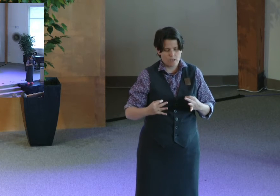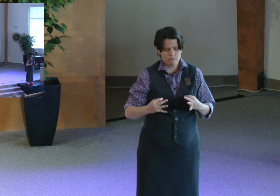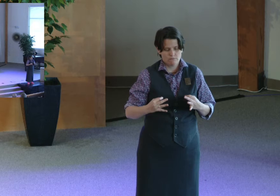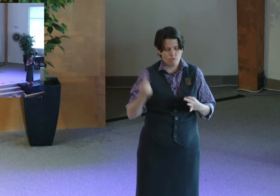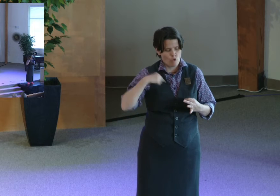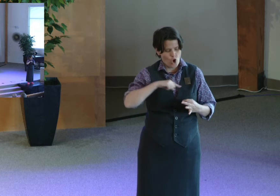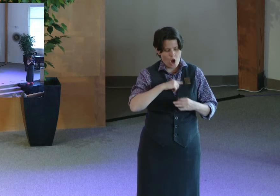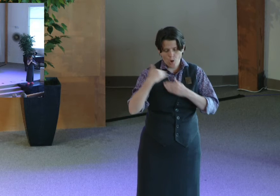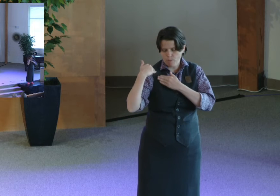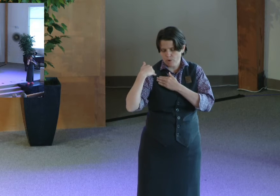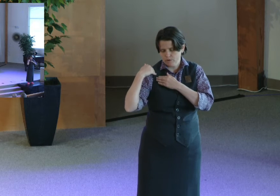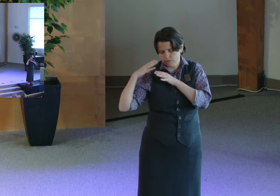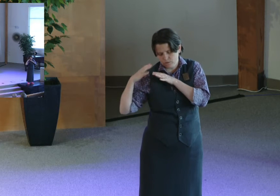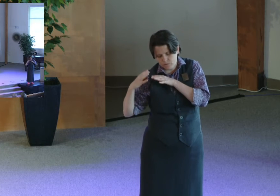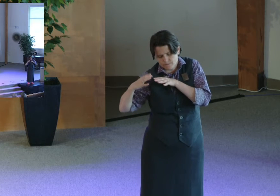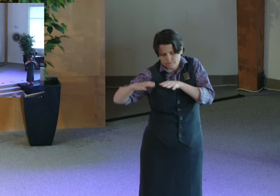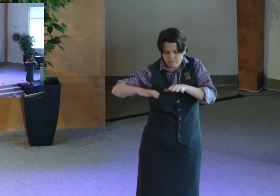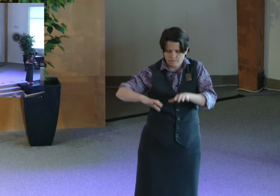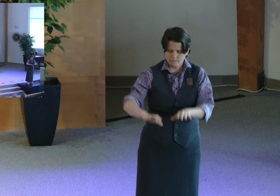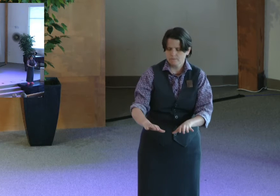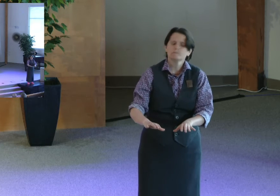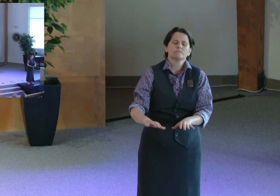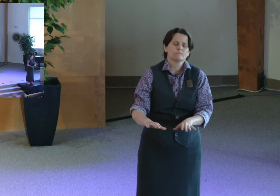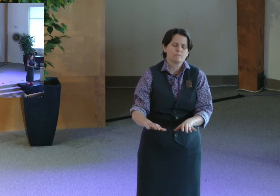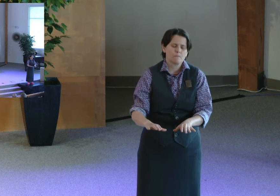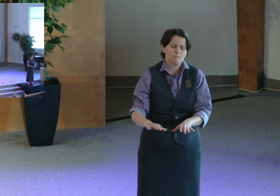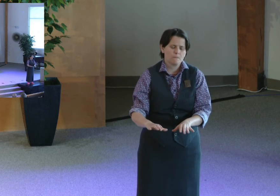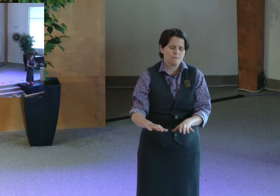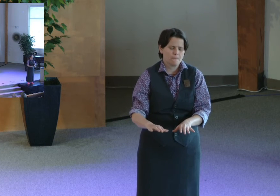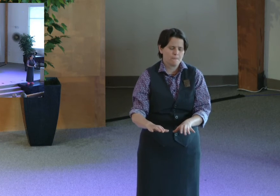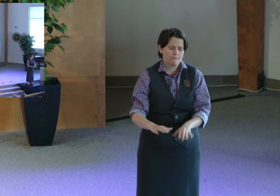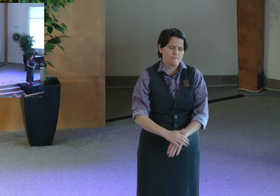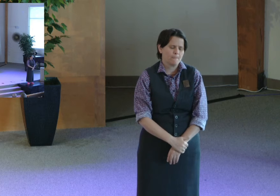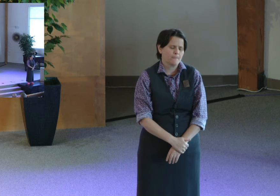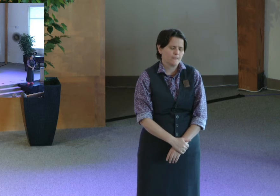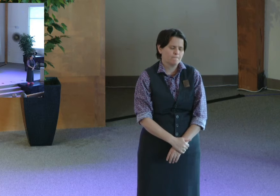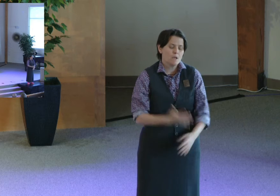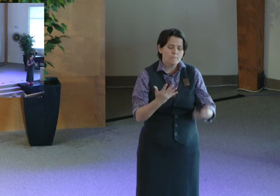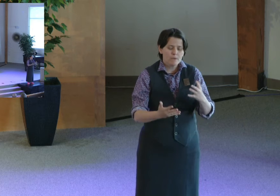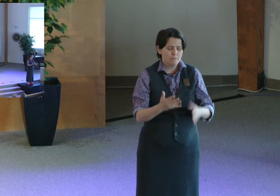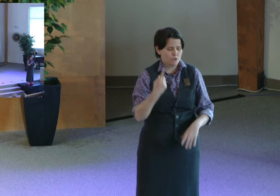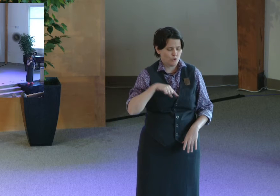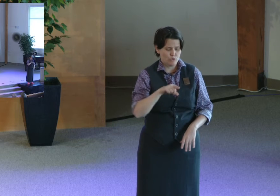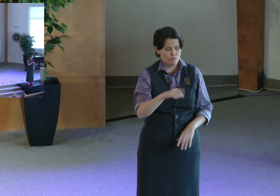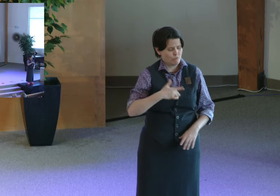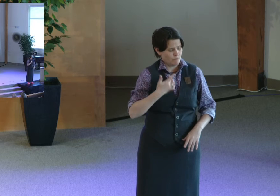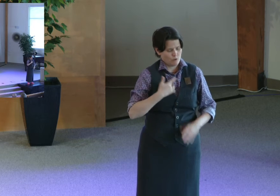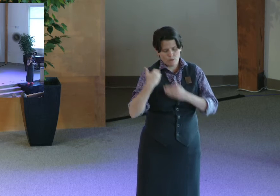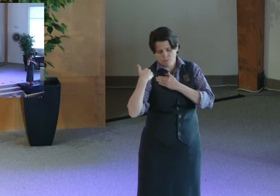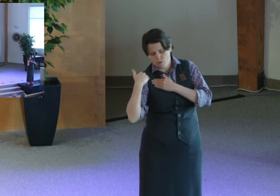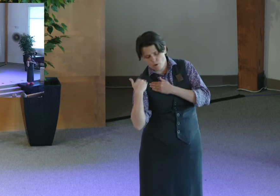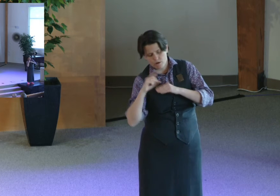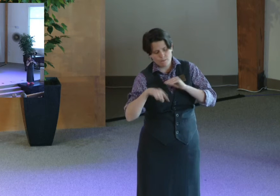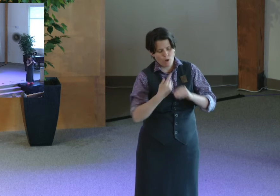Maybe you have a burden about who you are as a man, who you are as a woman.